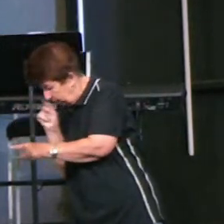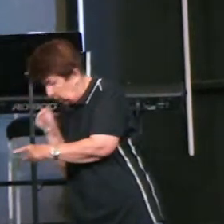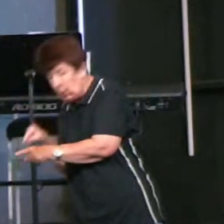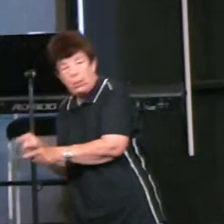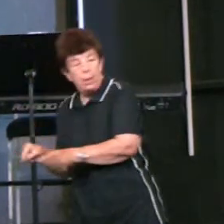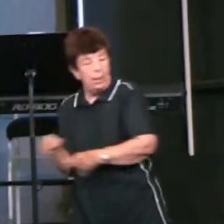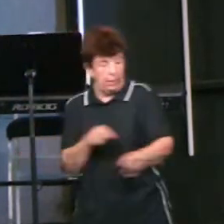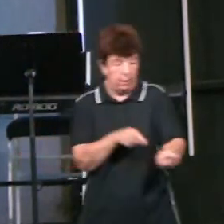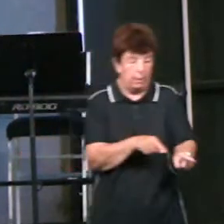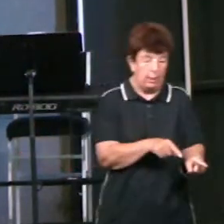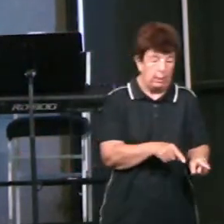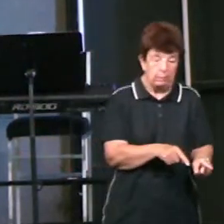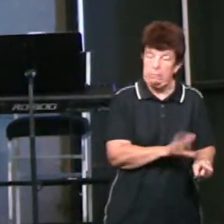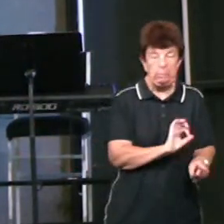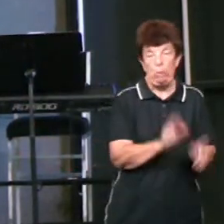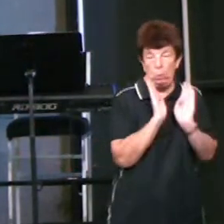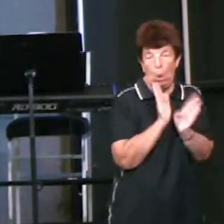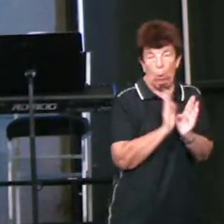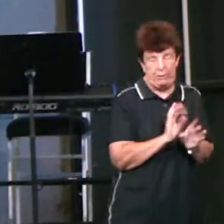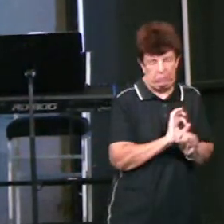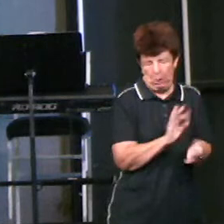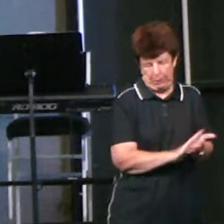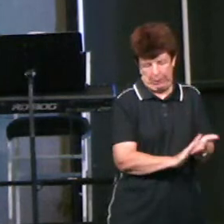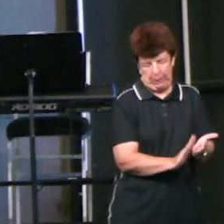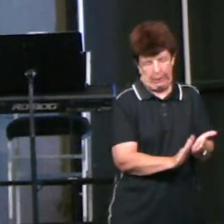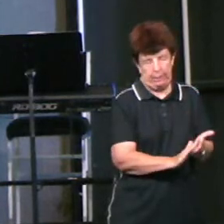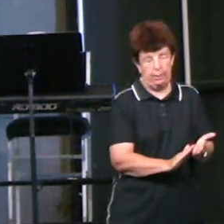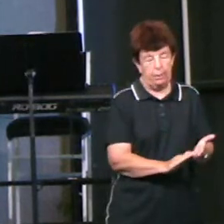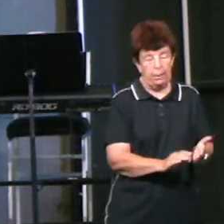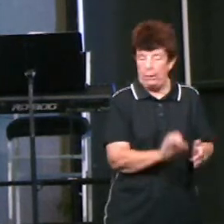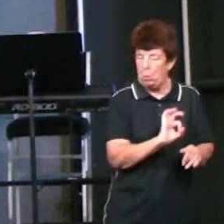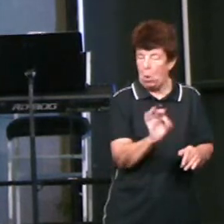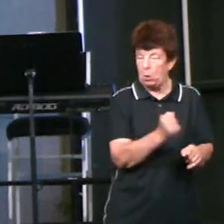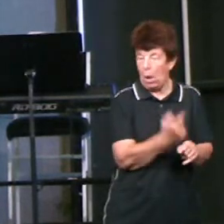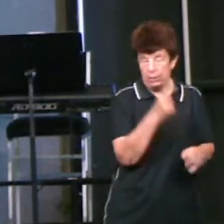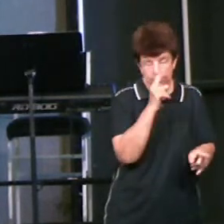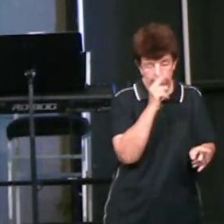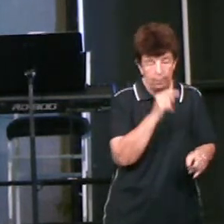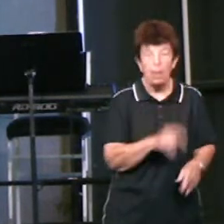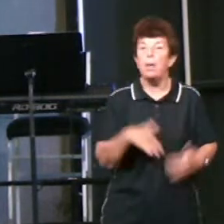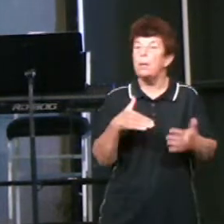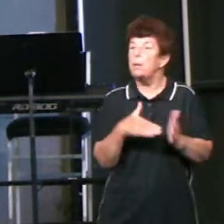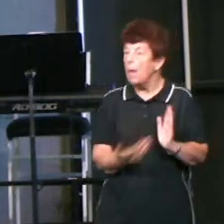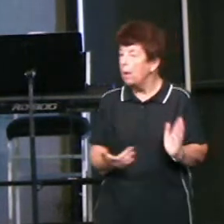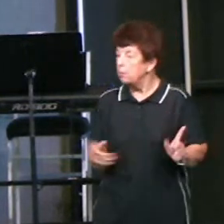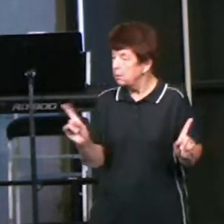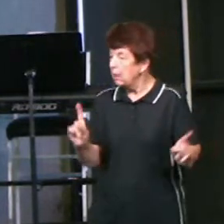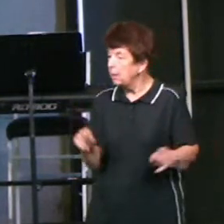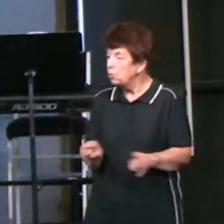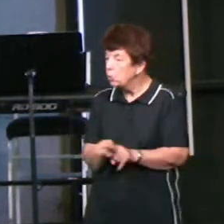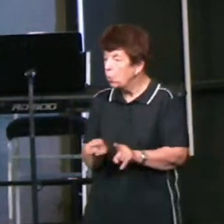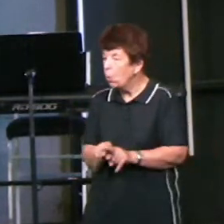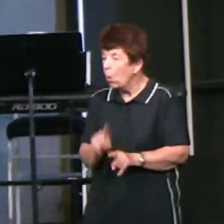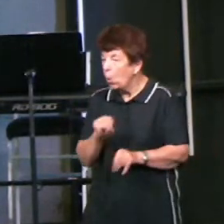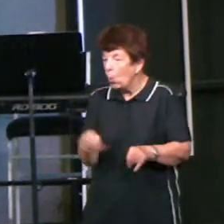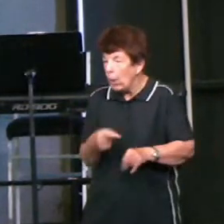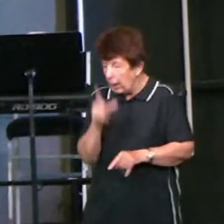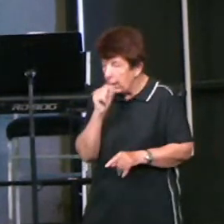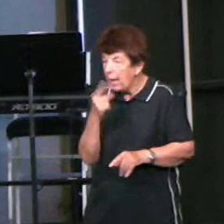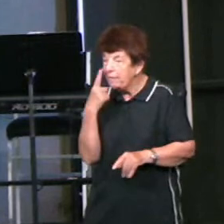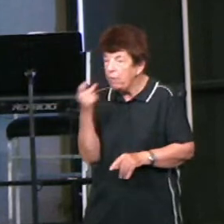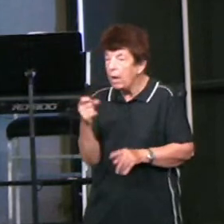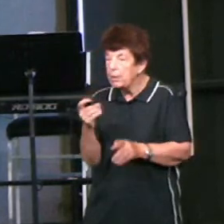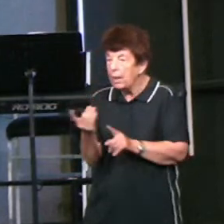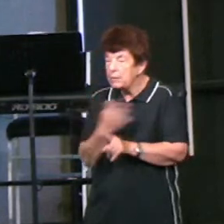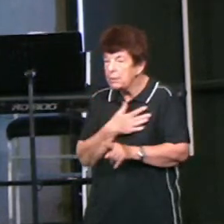the Gentiles were the unholy, the unclean, not God's people, then today too, we can kind of find